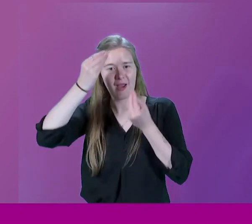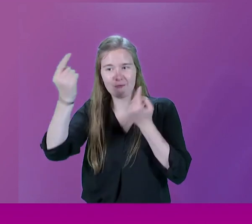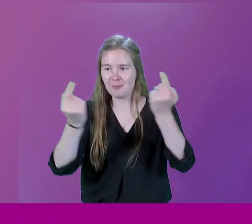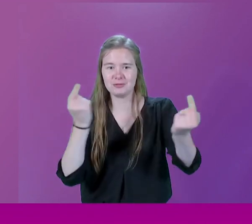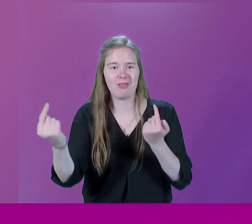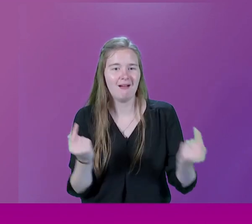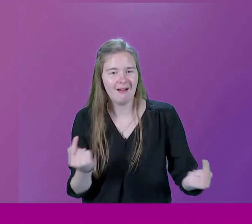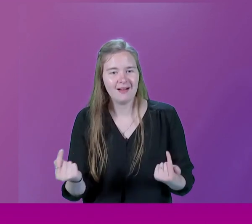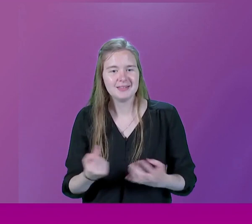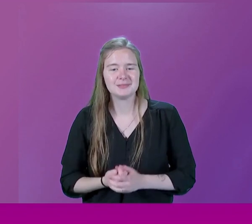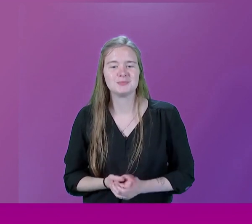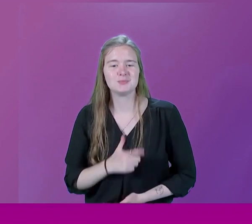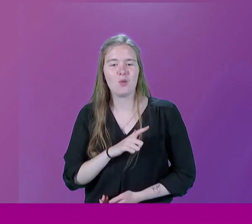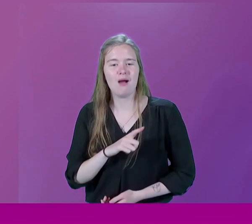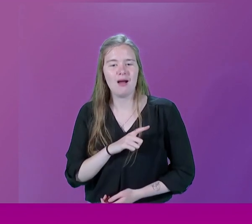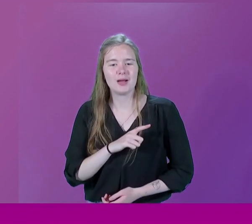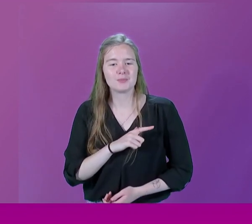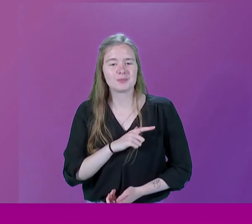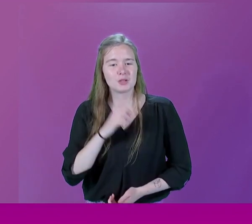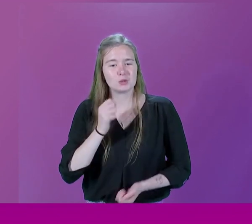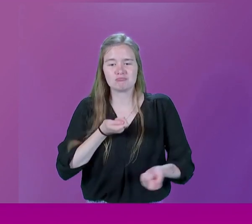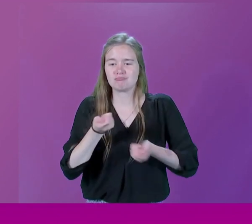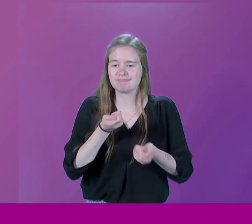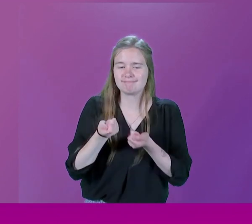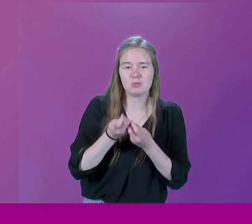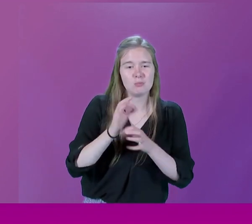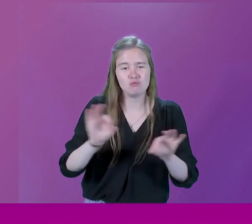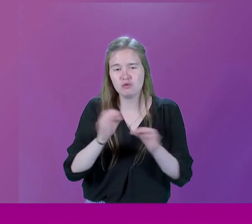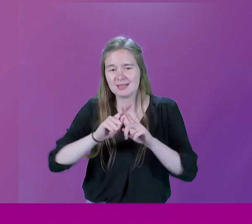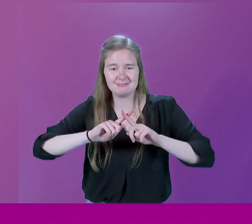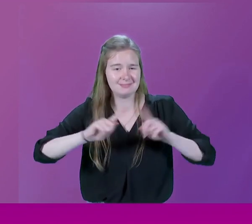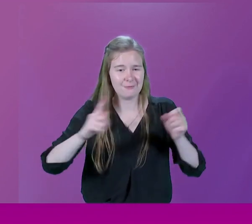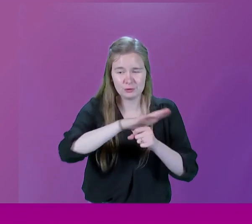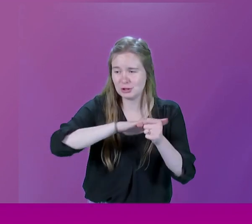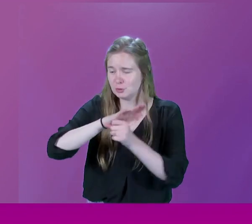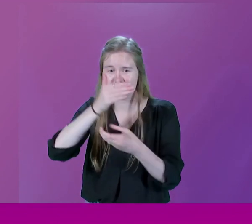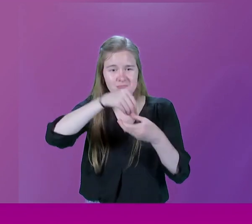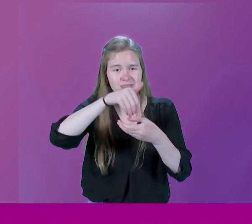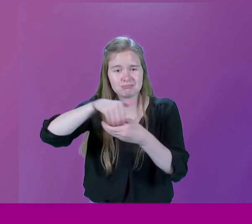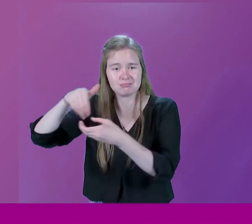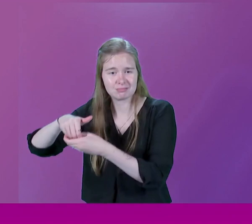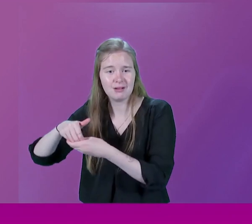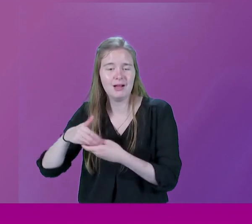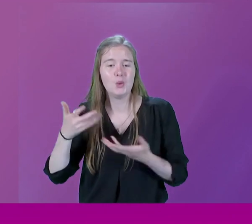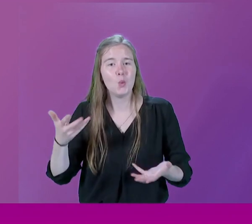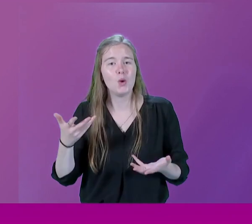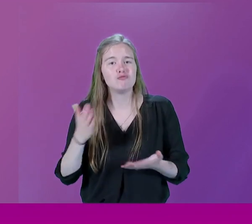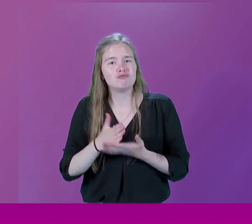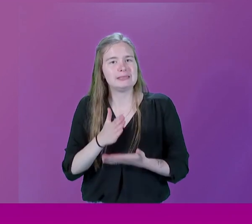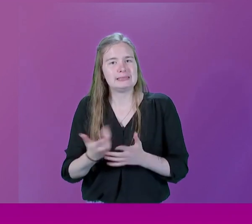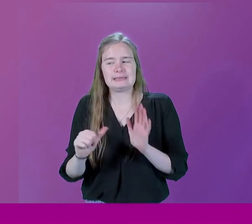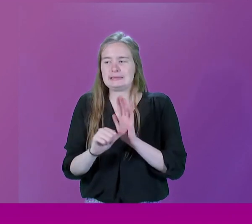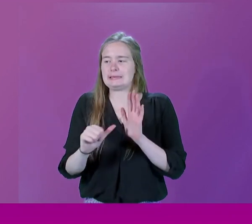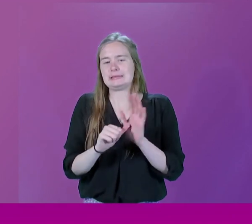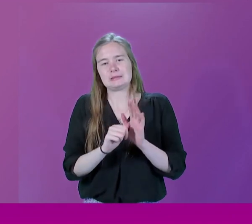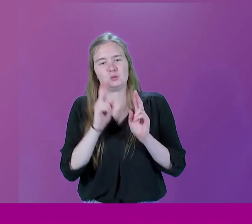each other, because, of course, we are dealing with music in so many different situations. And it's very